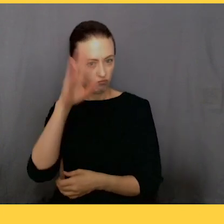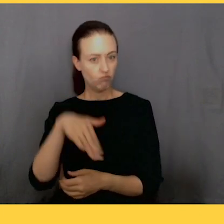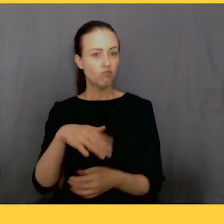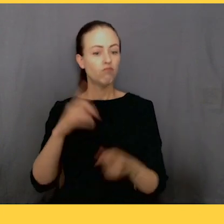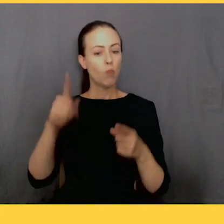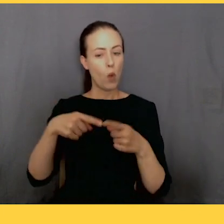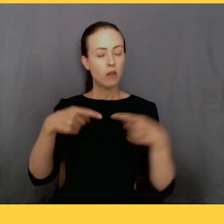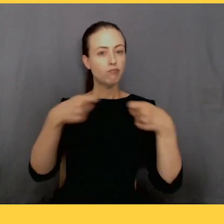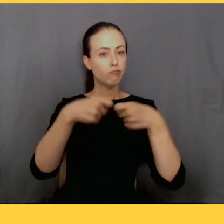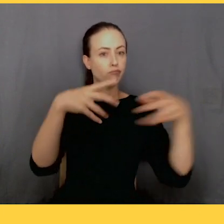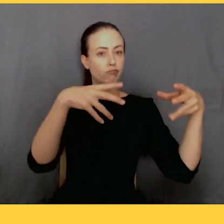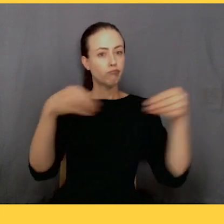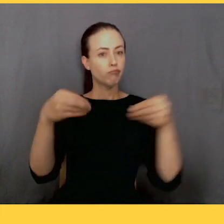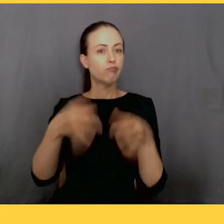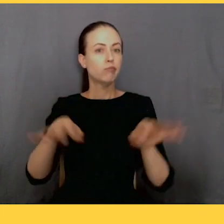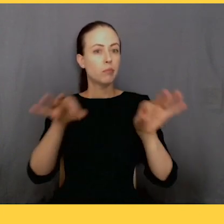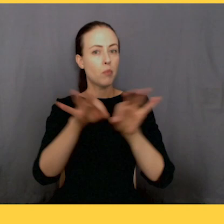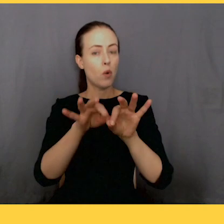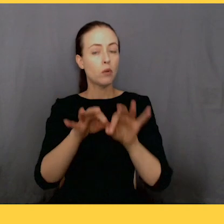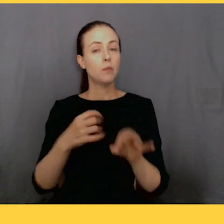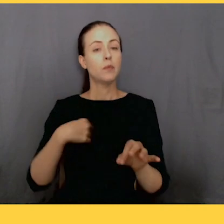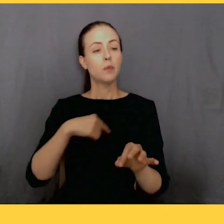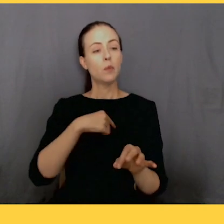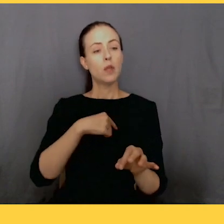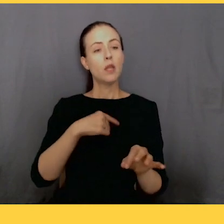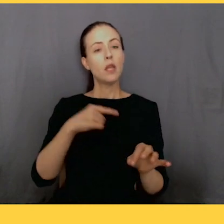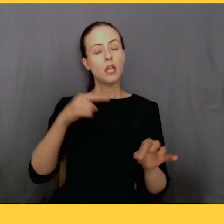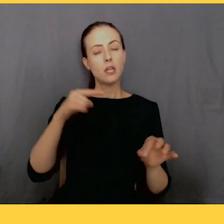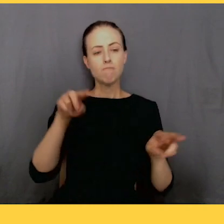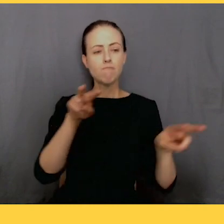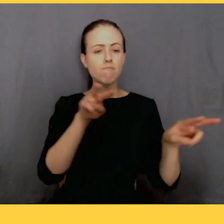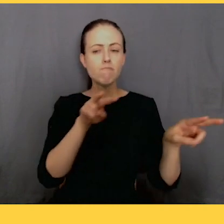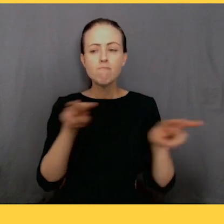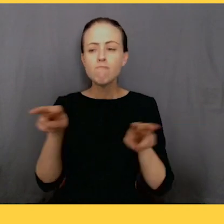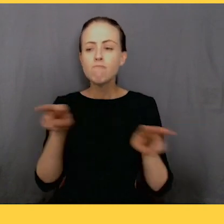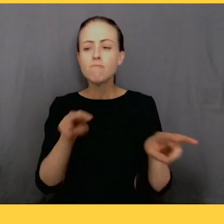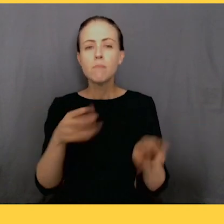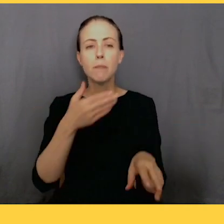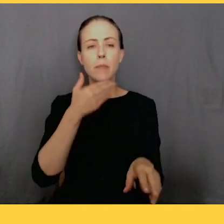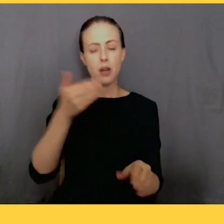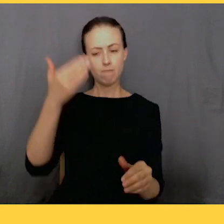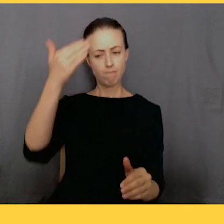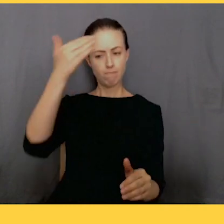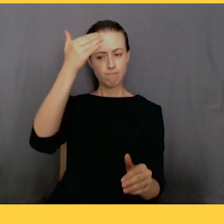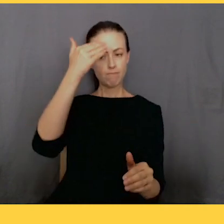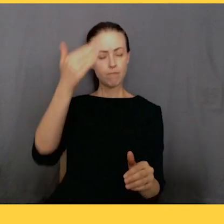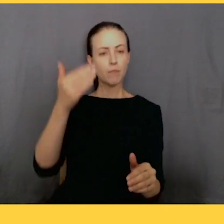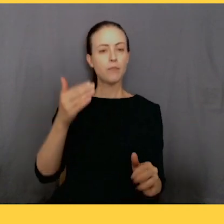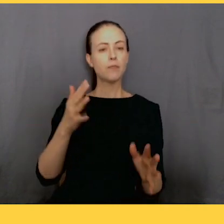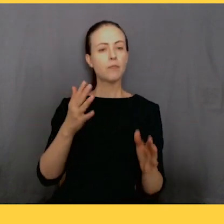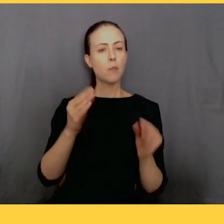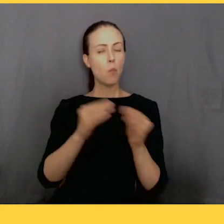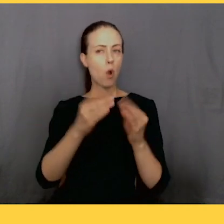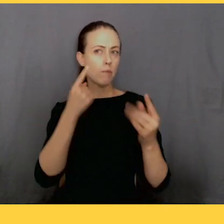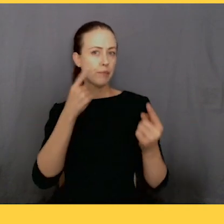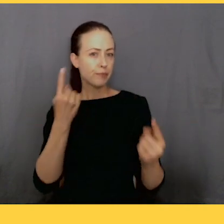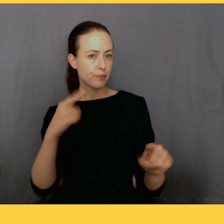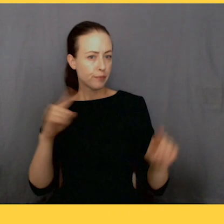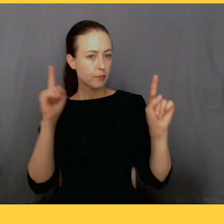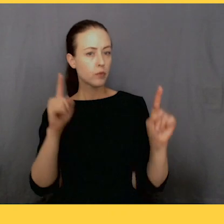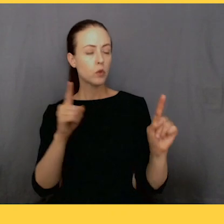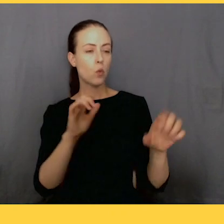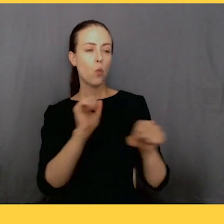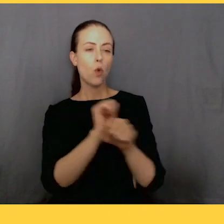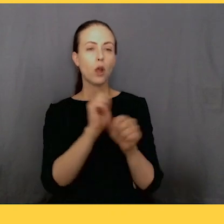cover or a visual vantage point on high fire risk area so that we could be more effective in collaborating with our